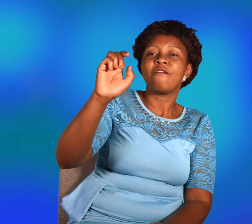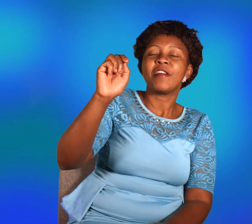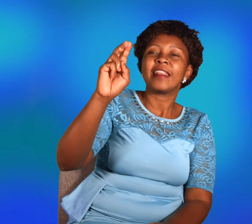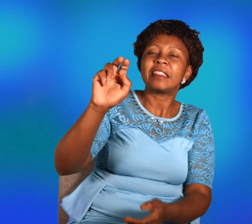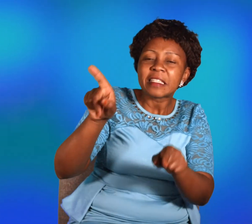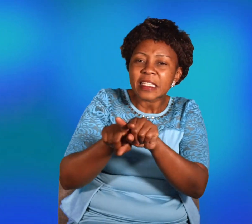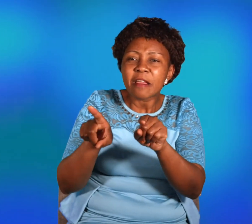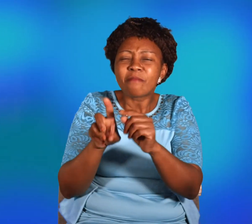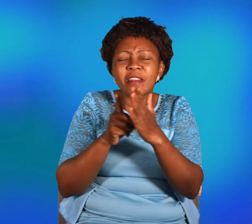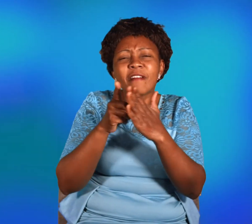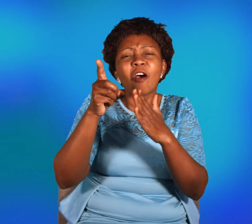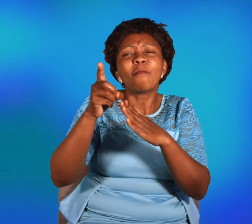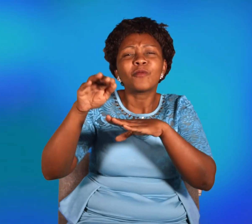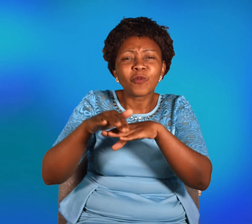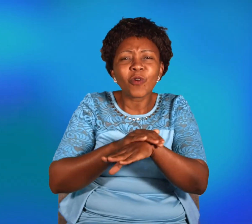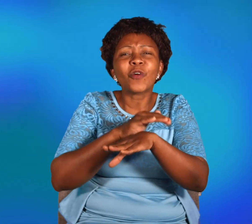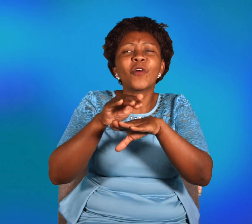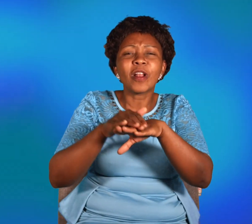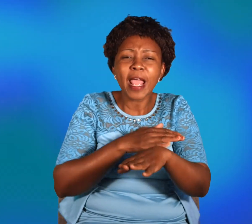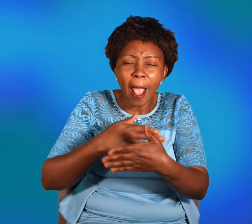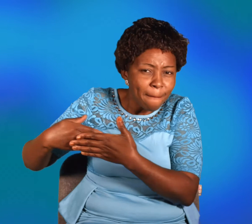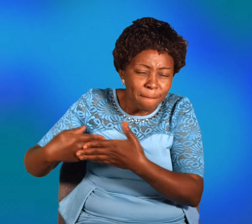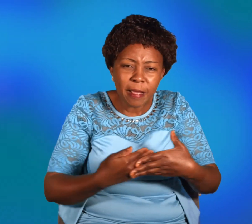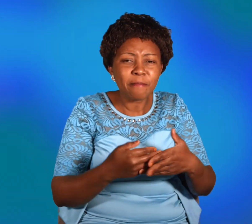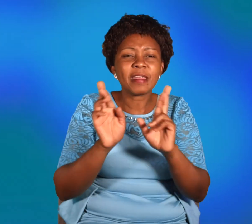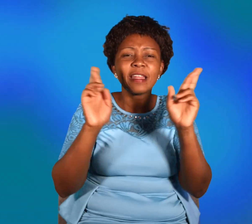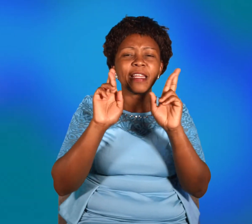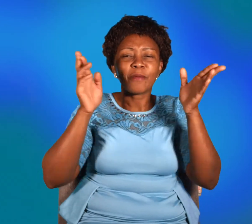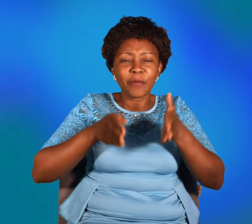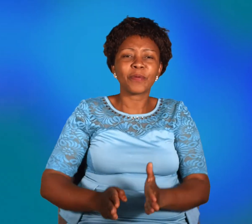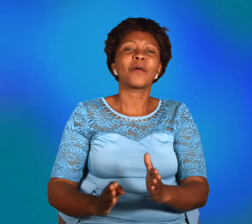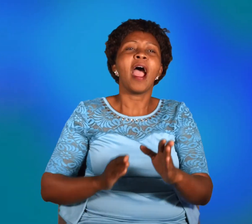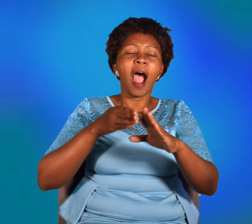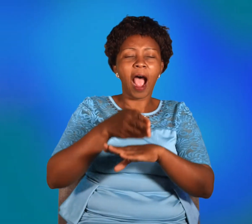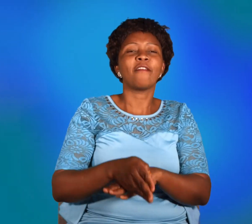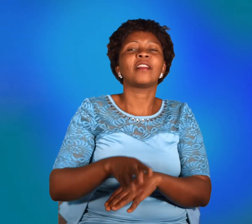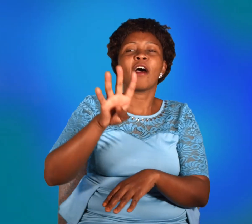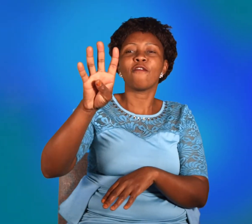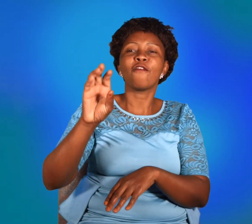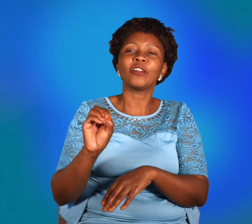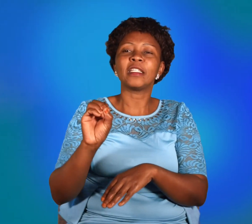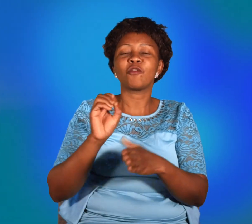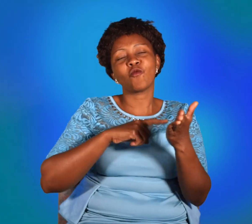develops slowly into a baby ready to be delivered after 40 weeks.